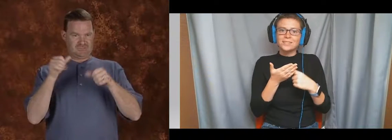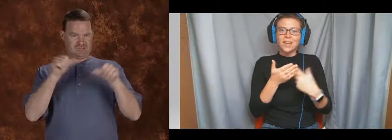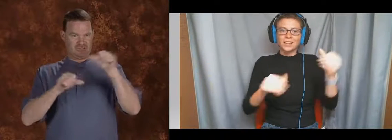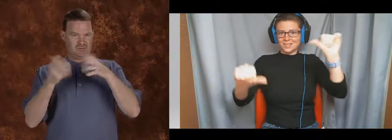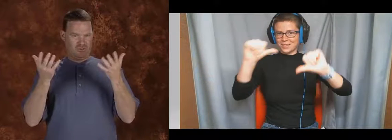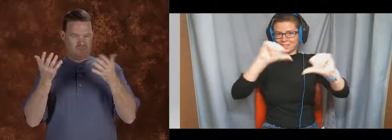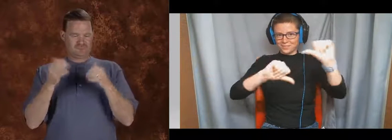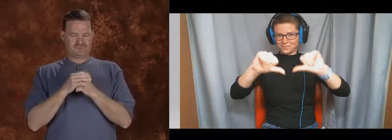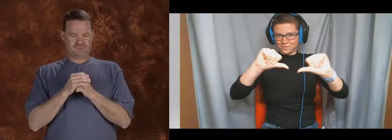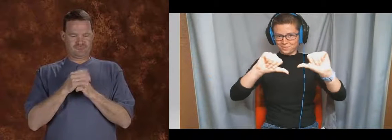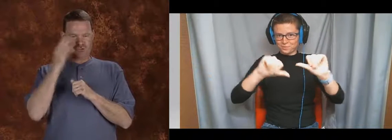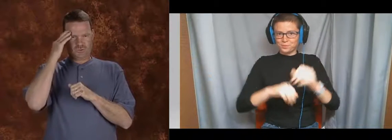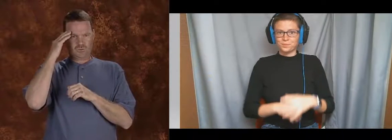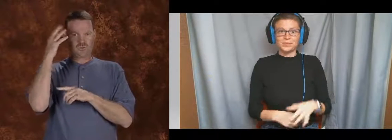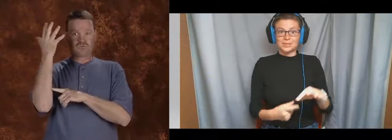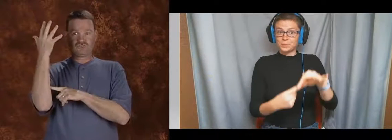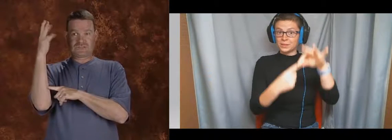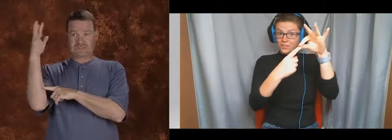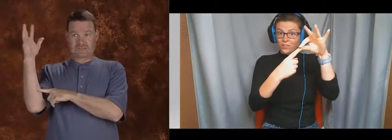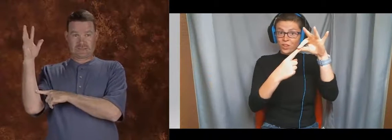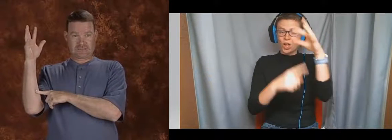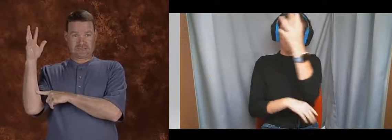Specifically, we're going to be talking about trees.